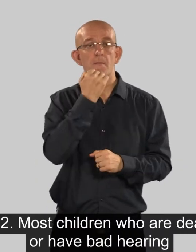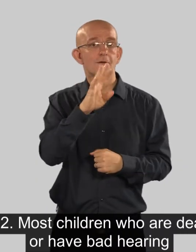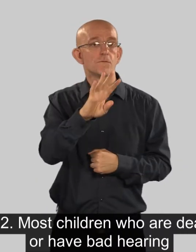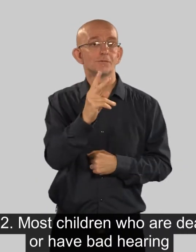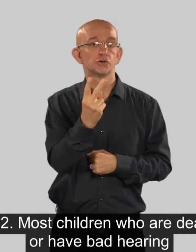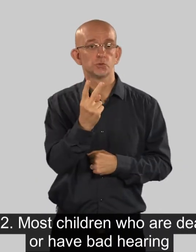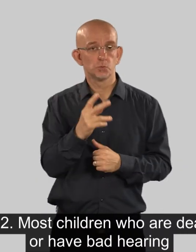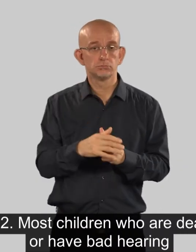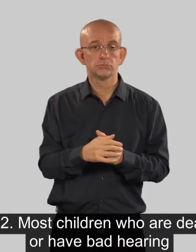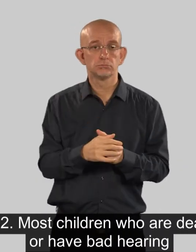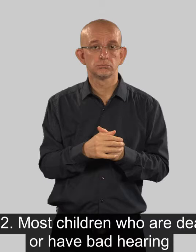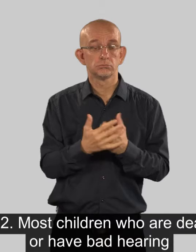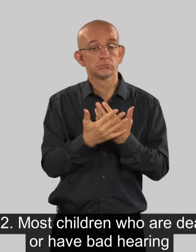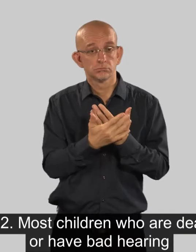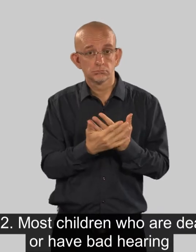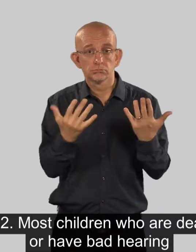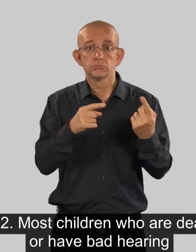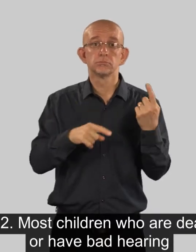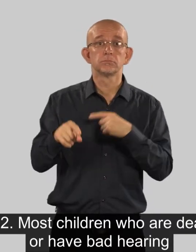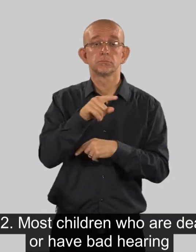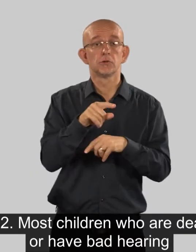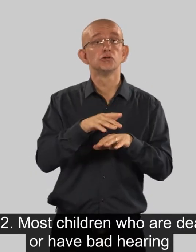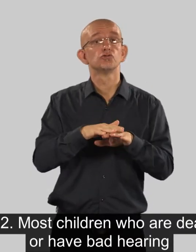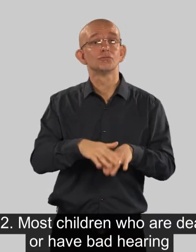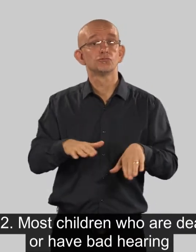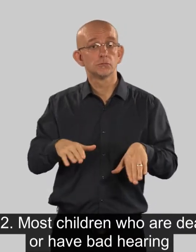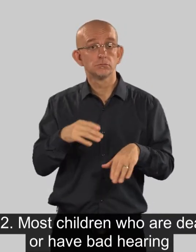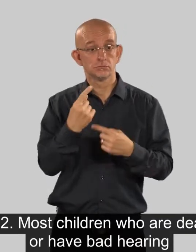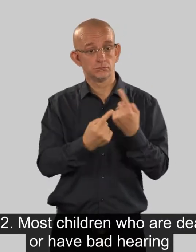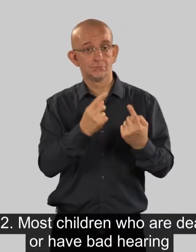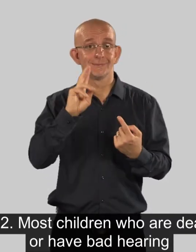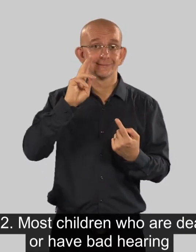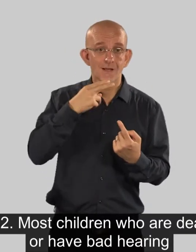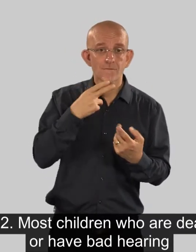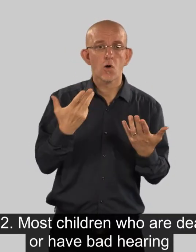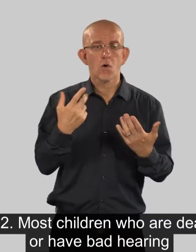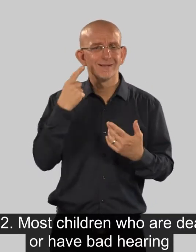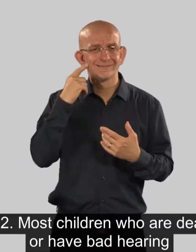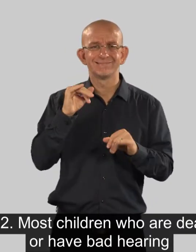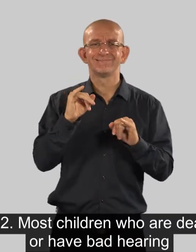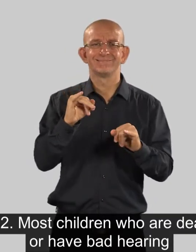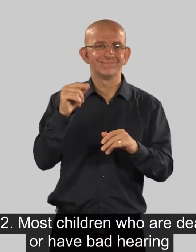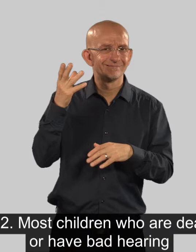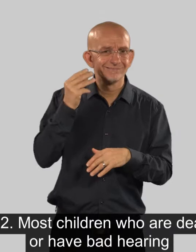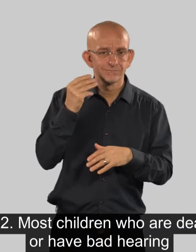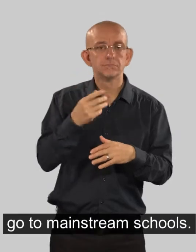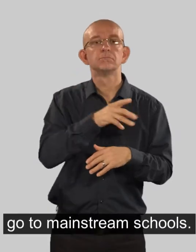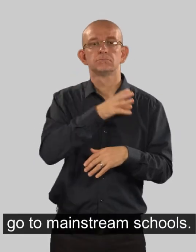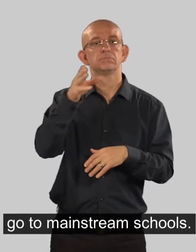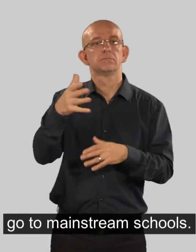42. Most children who are deaf or have bad hearing go to mainstream schools.